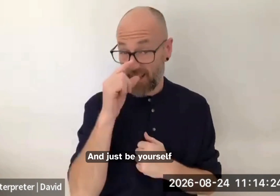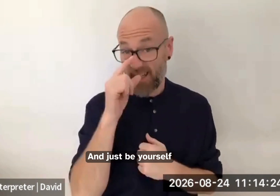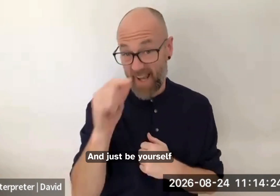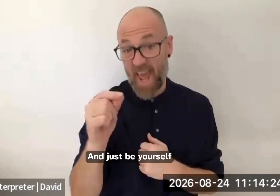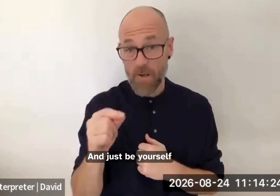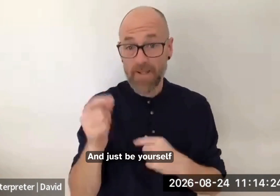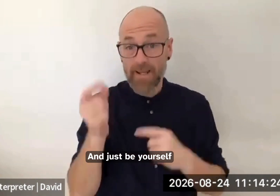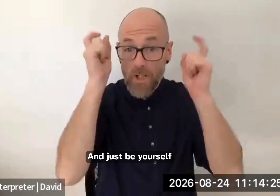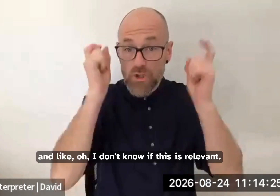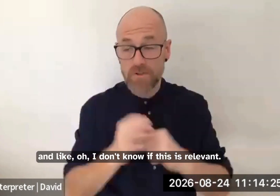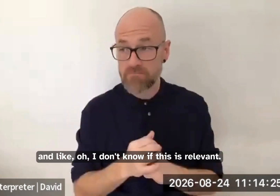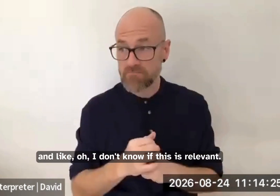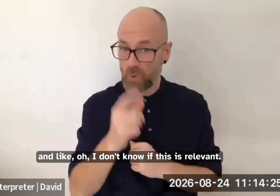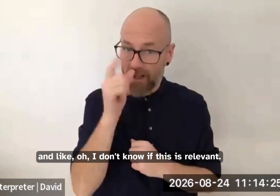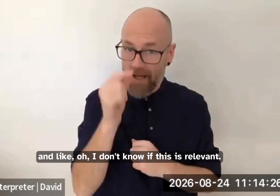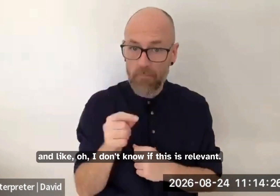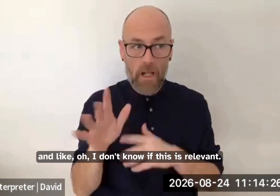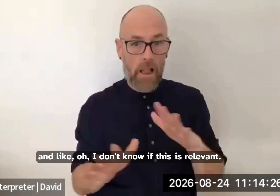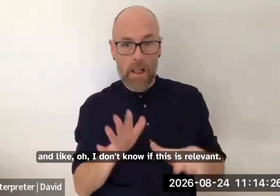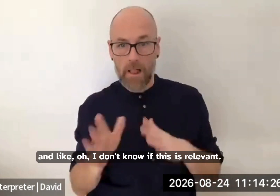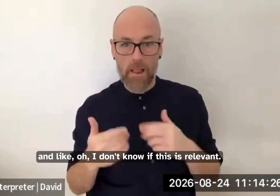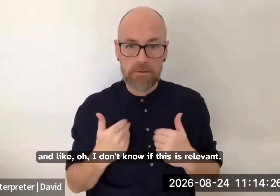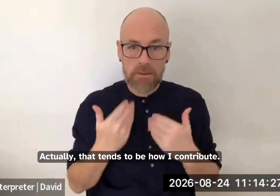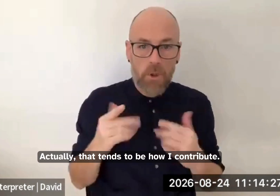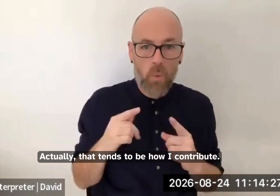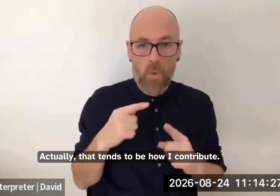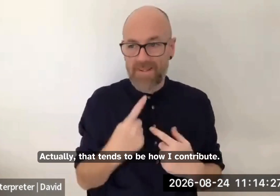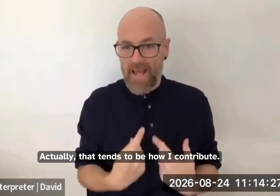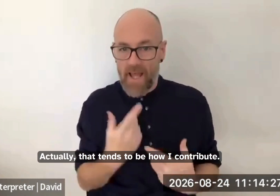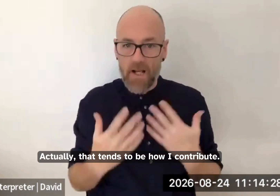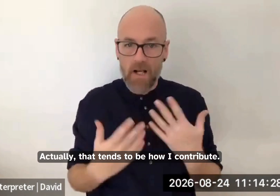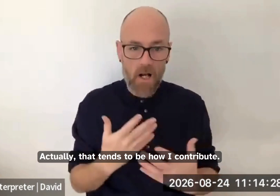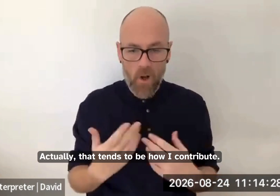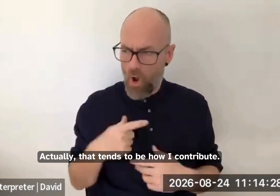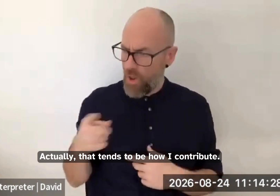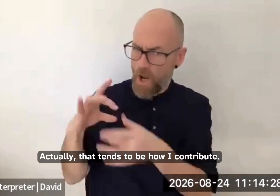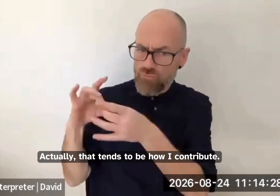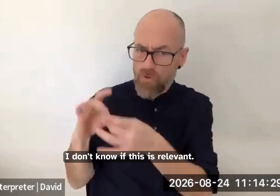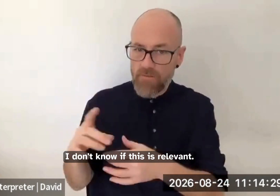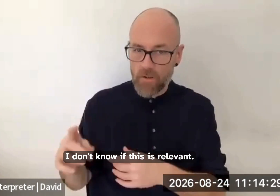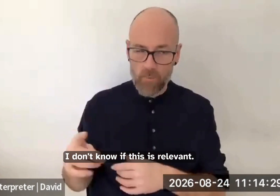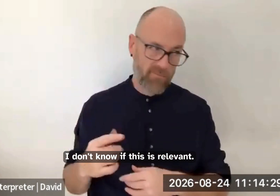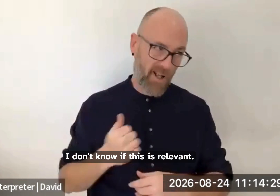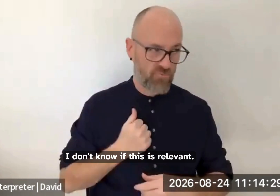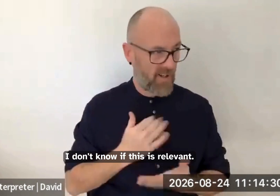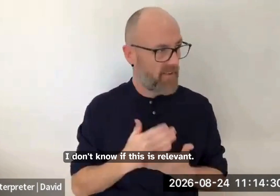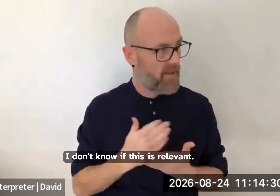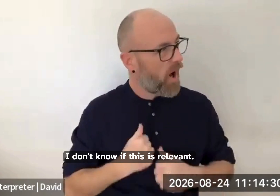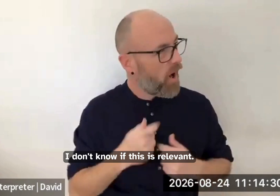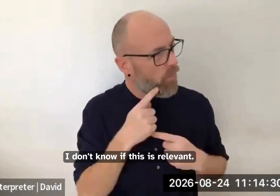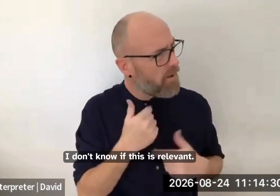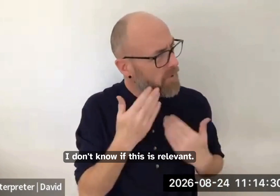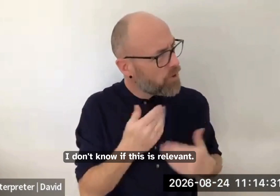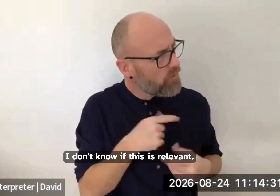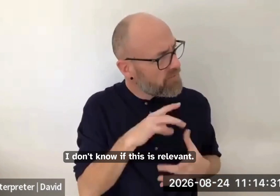saying, and just be yourself and like, oh, I don't know if this is relevant. Actually, that tends to be how I contribute. Like, I don't know if this is